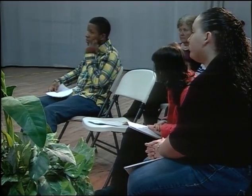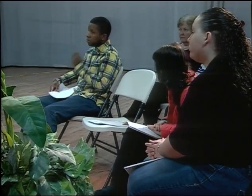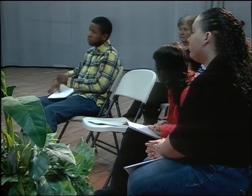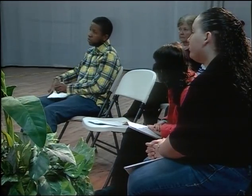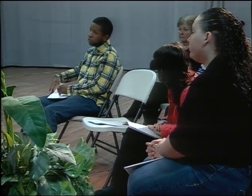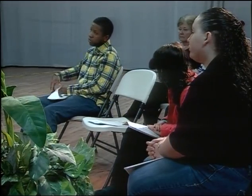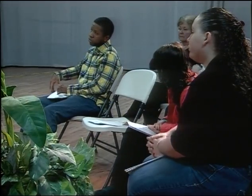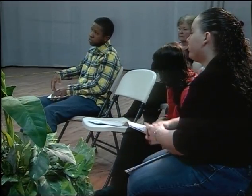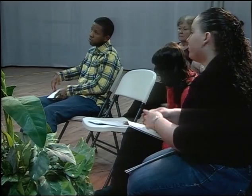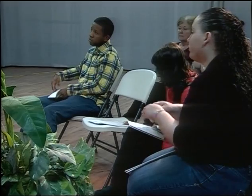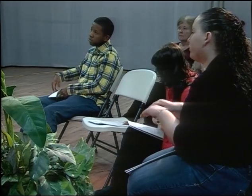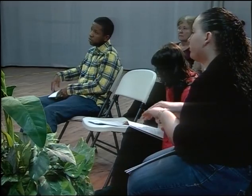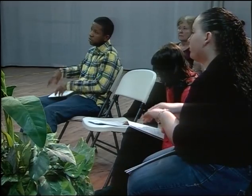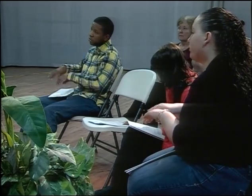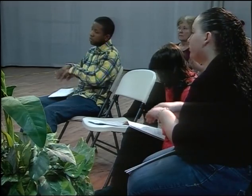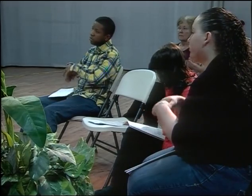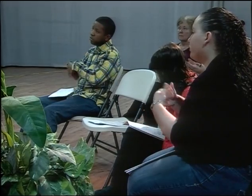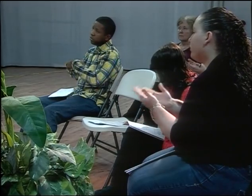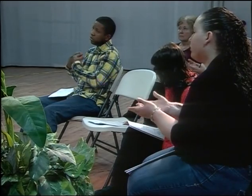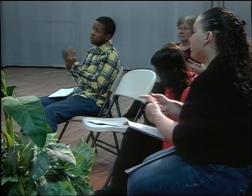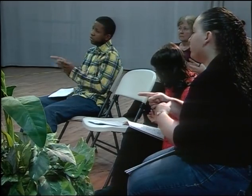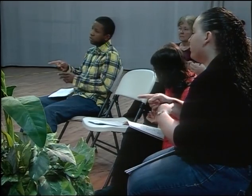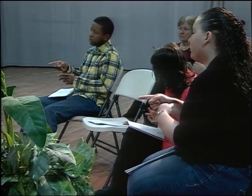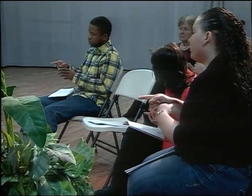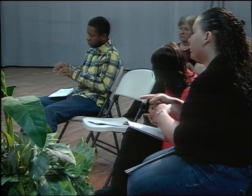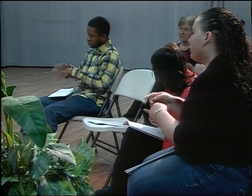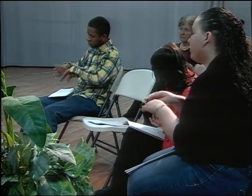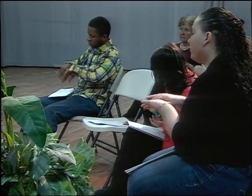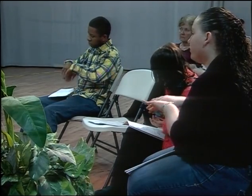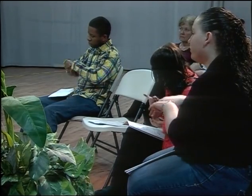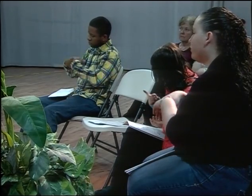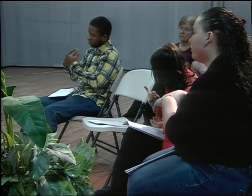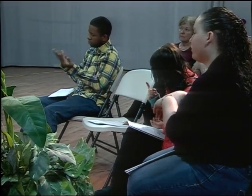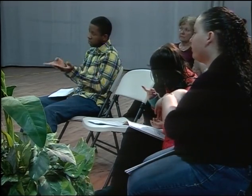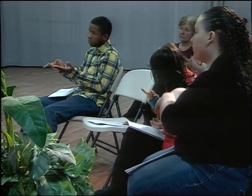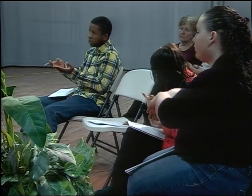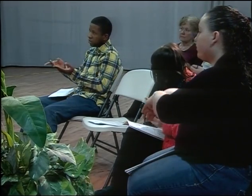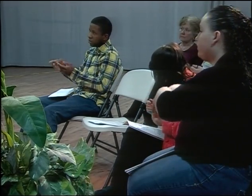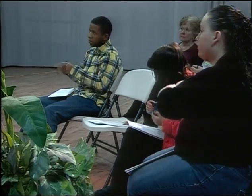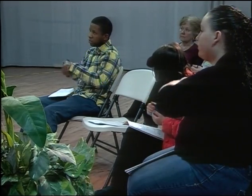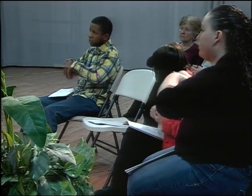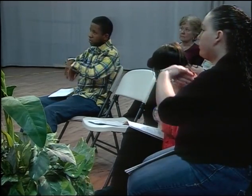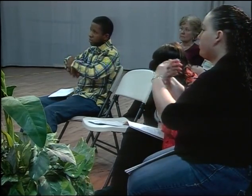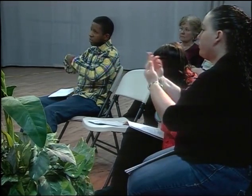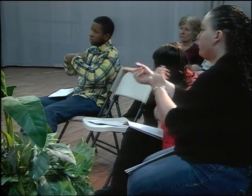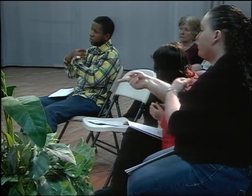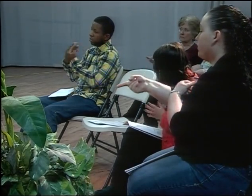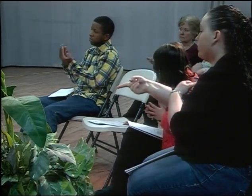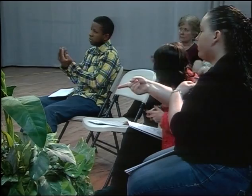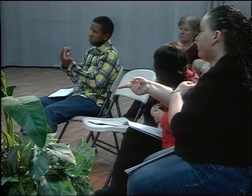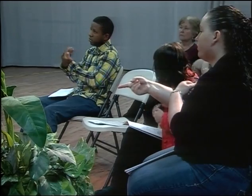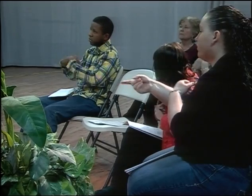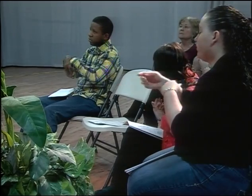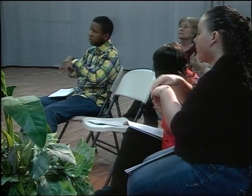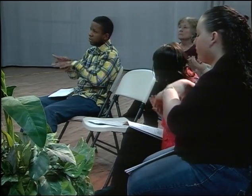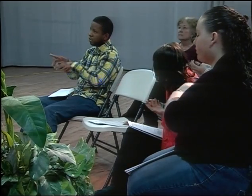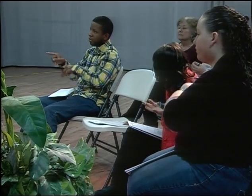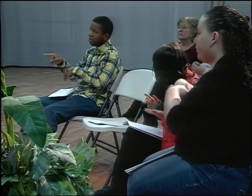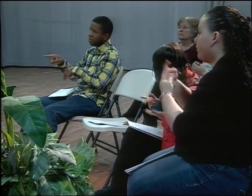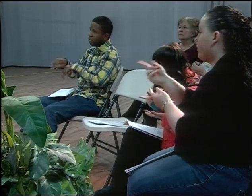This is how, but how are you? So bring your hands together and inwards, and then you. In